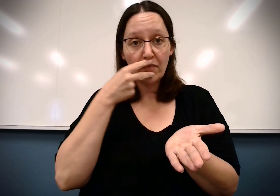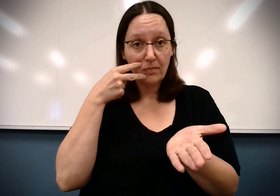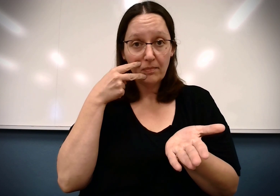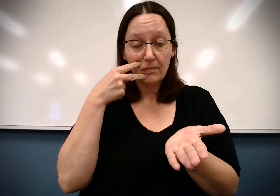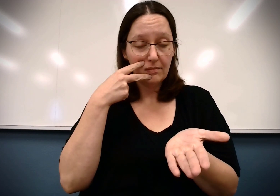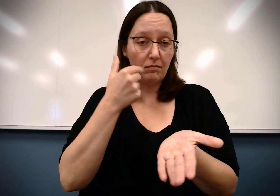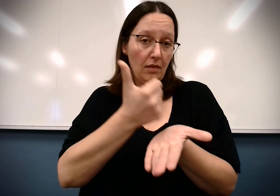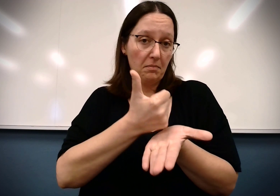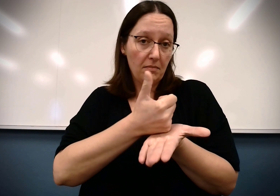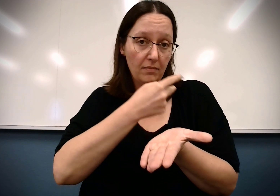helping verbs.